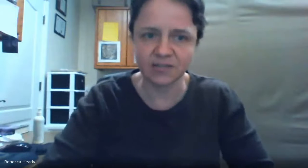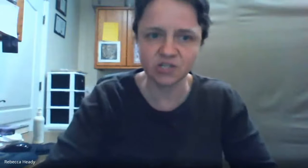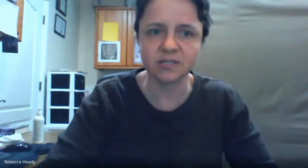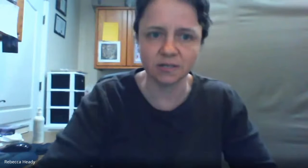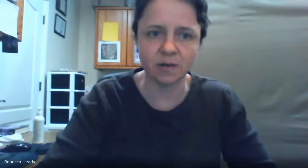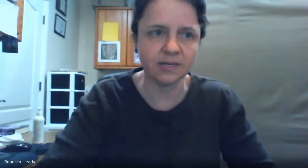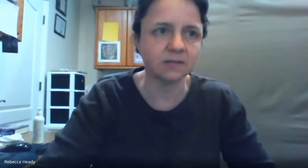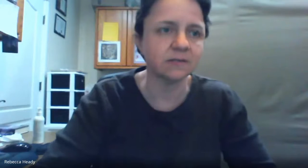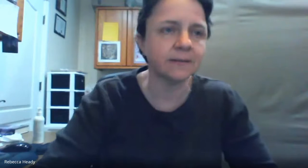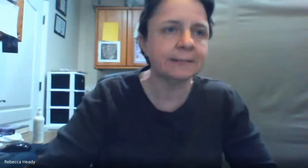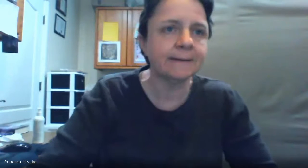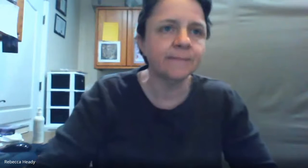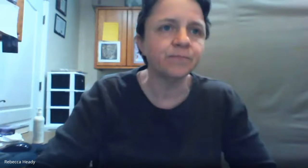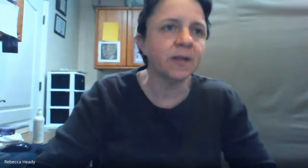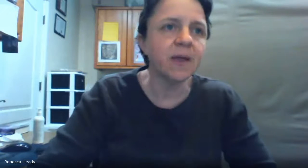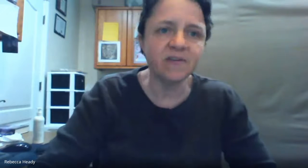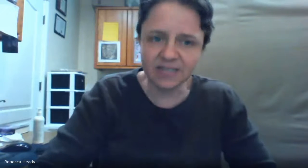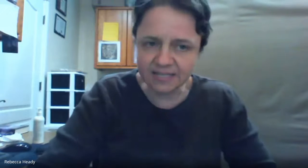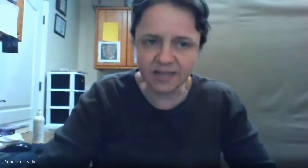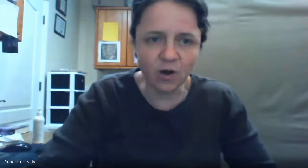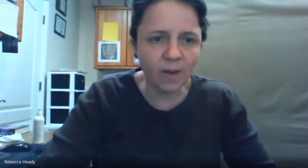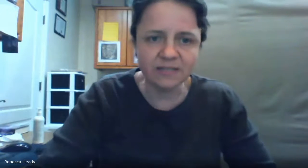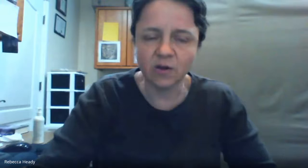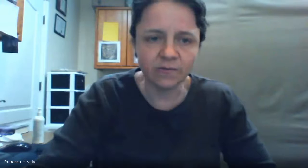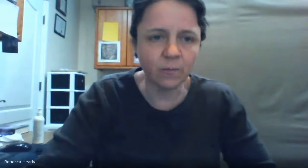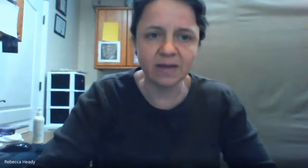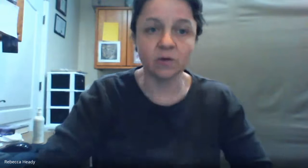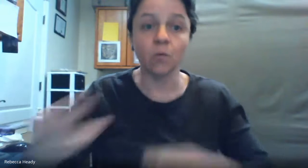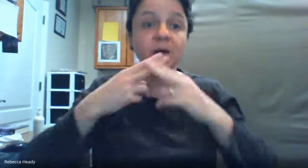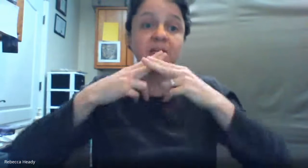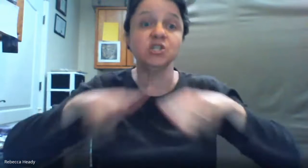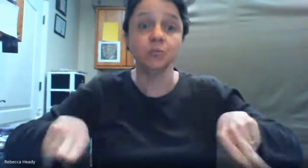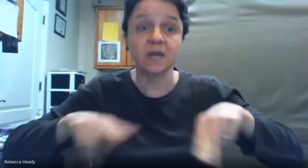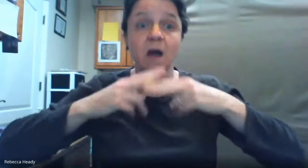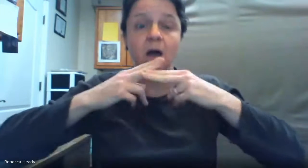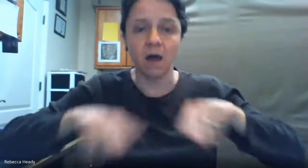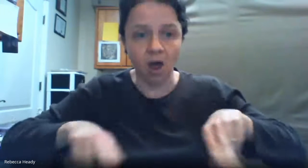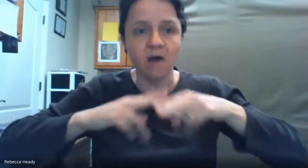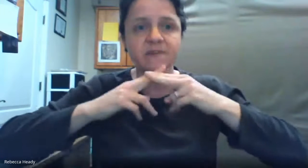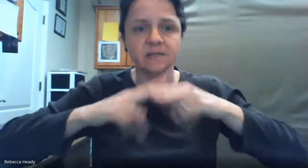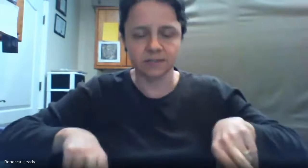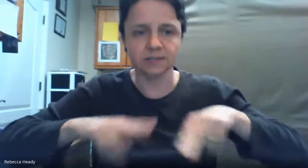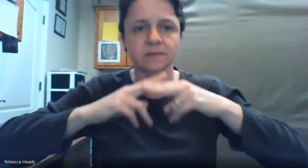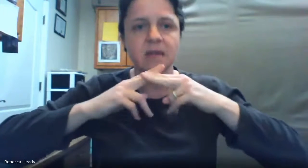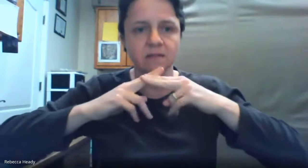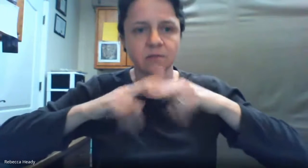catch just in context. Maybe if it's isolated all by itself, you might not know, but it should be an obvious thing that they're